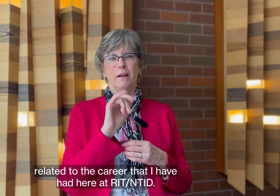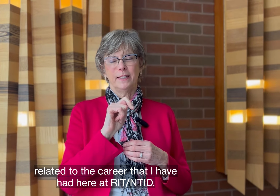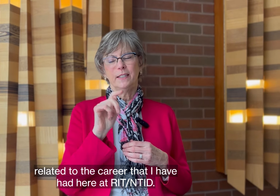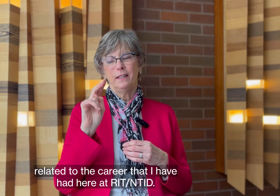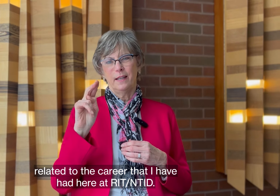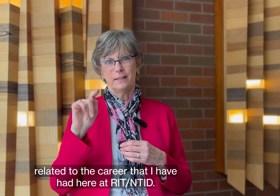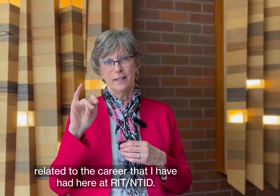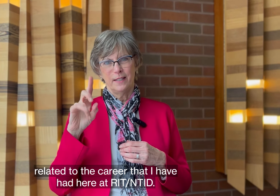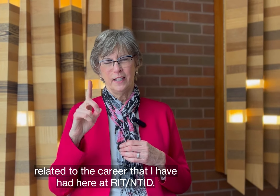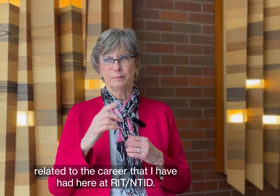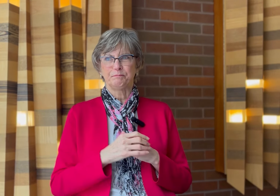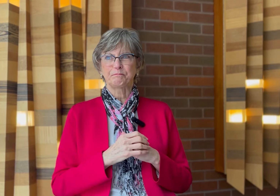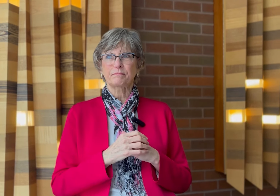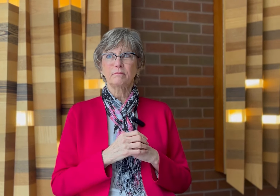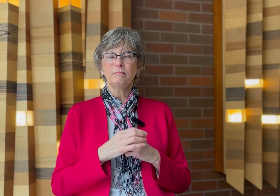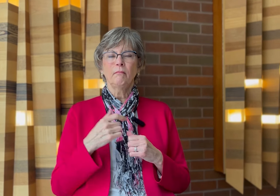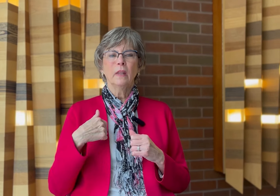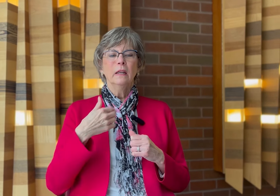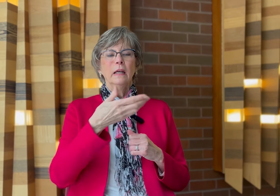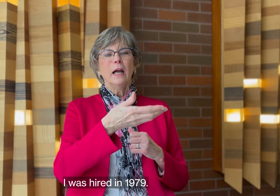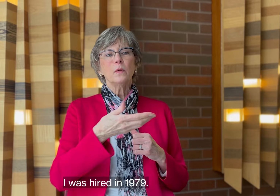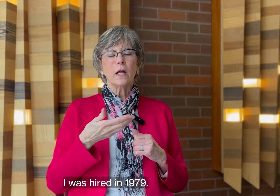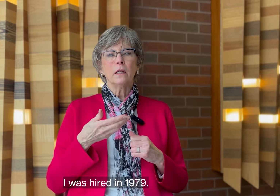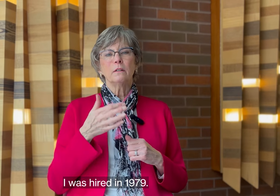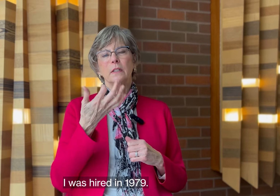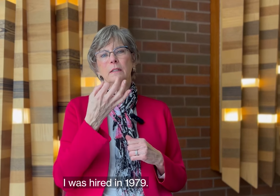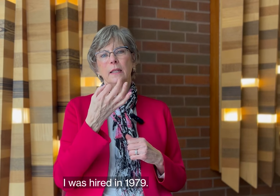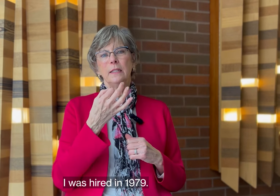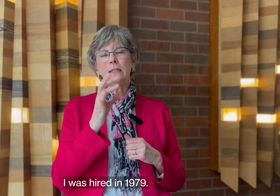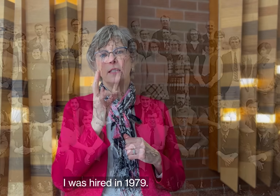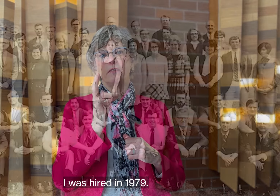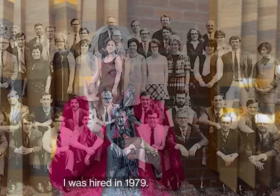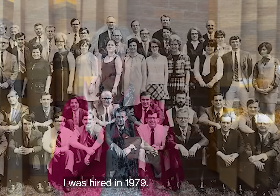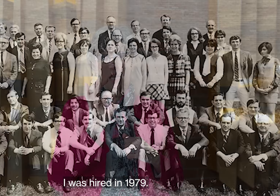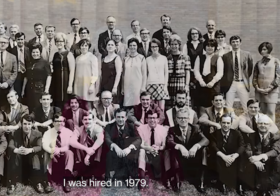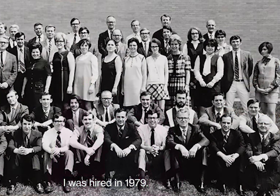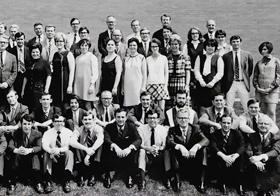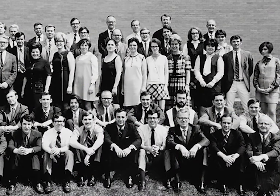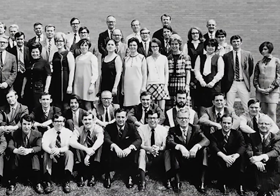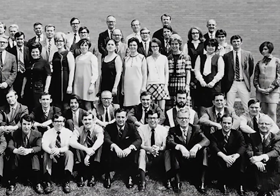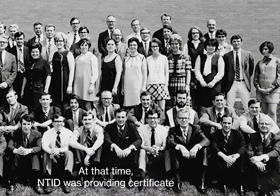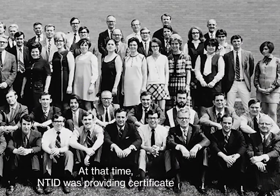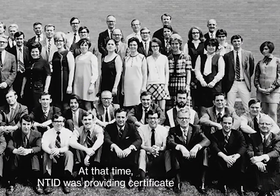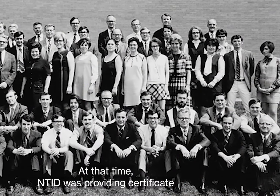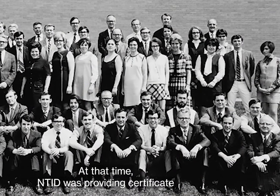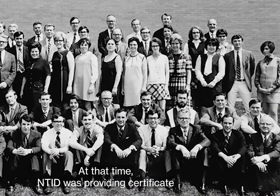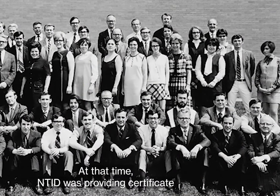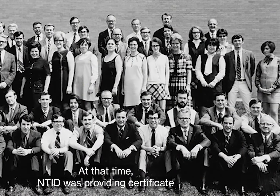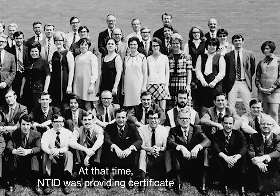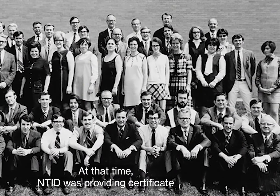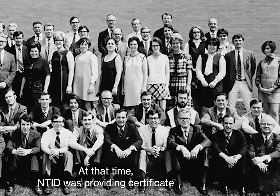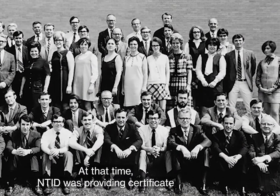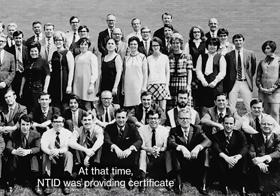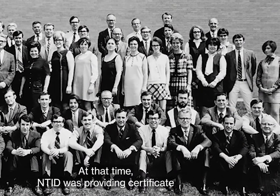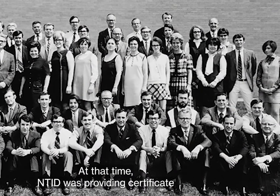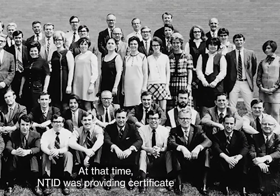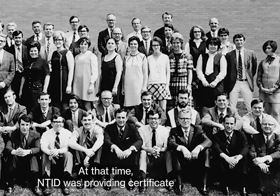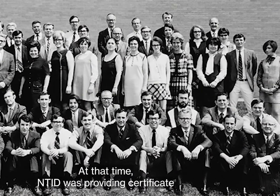RIT NTID. I was hired in 1979. At that time, NTID